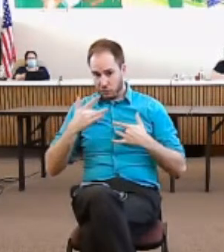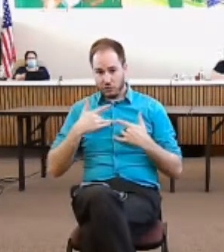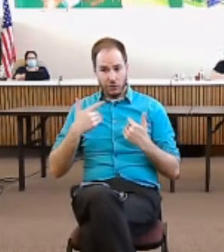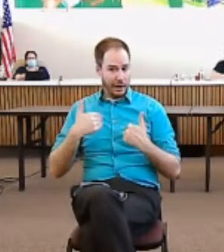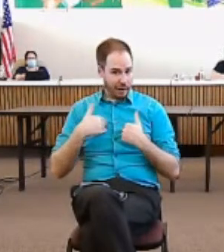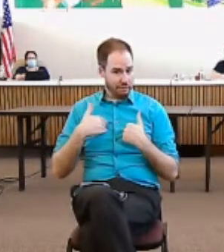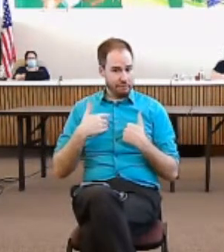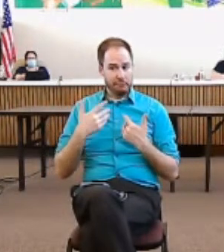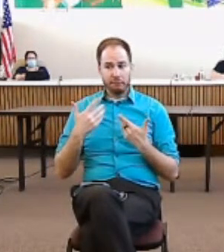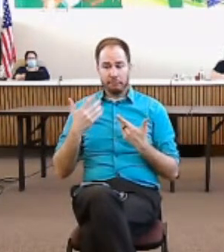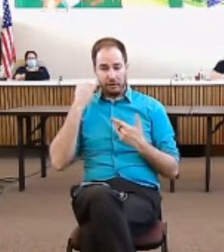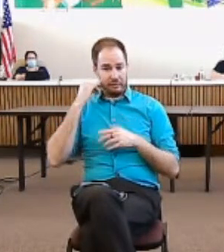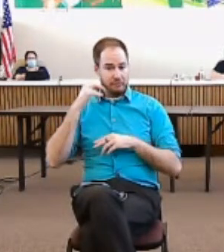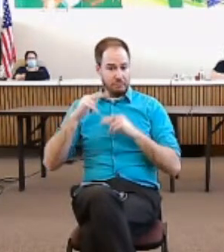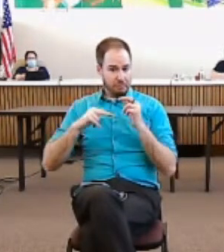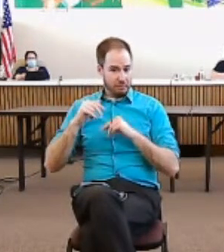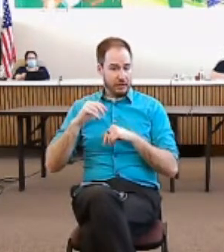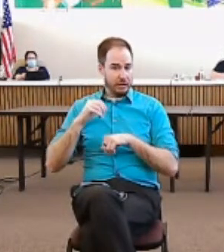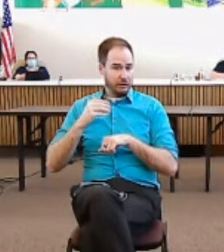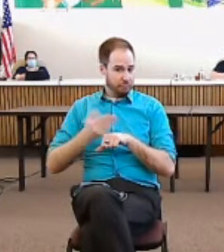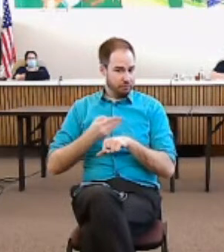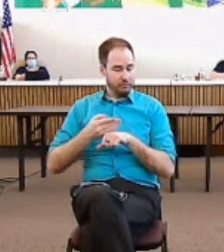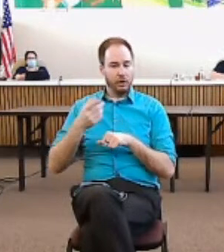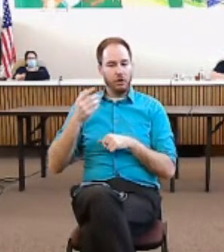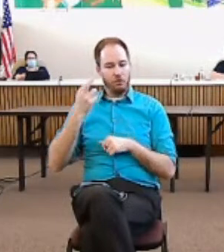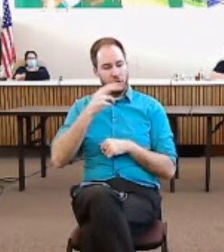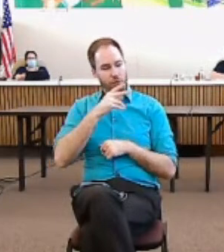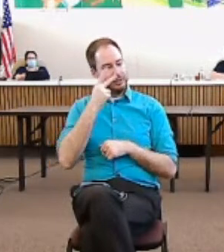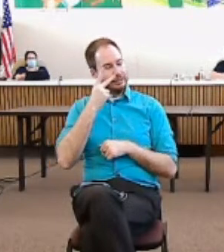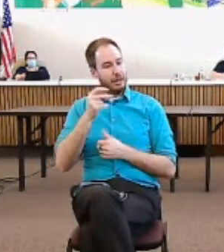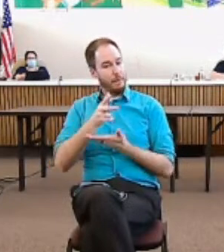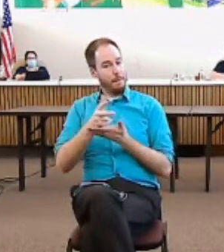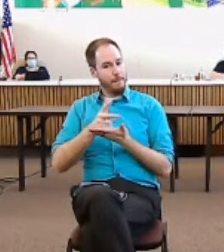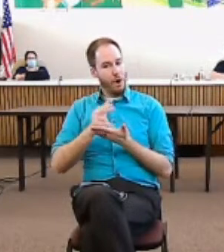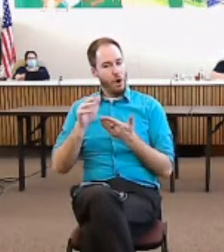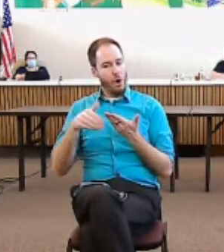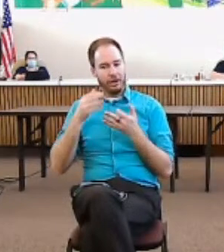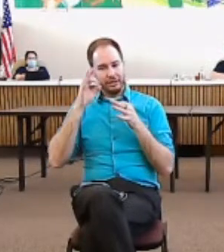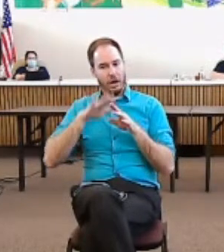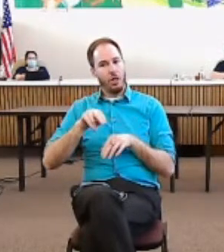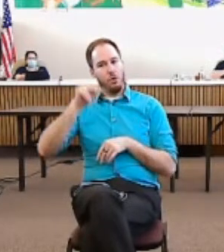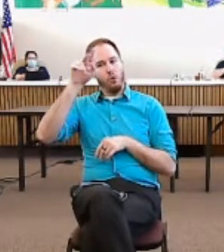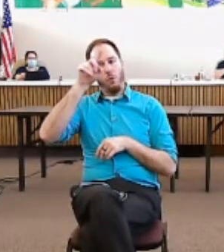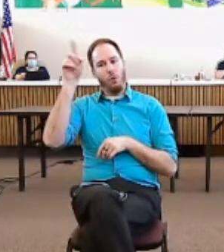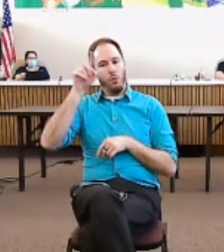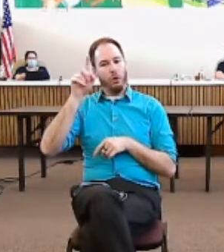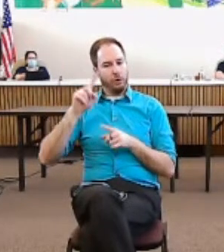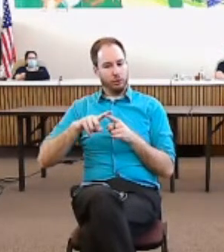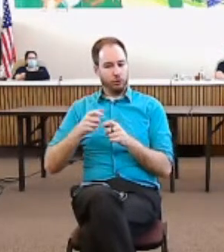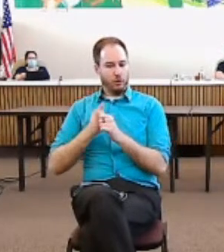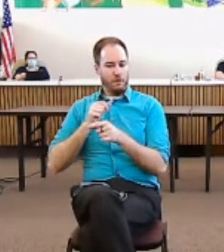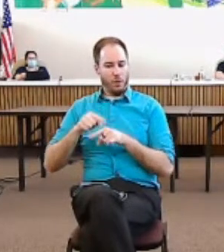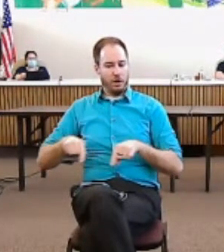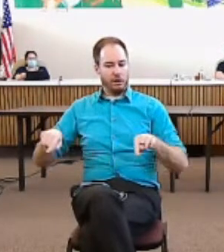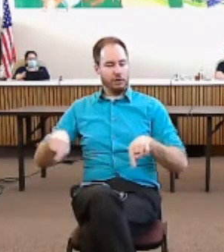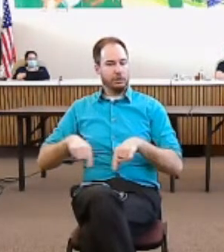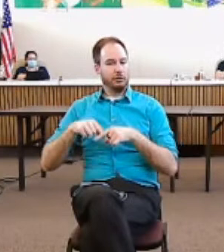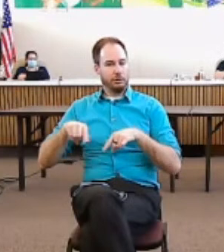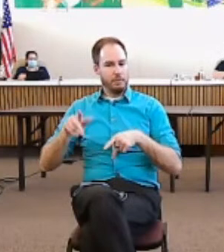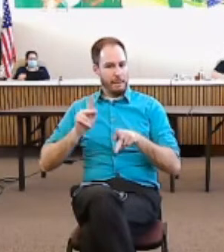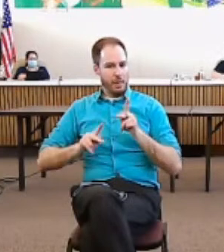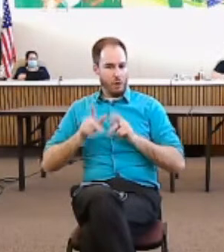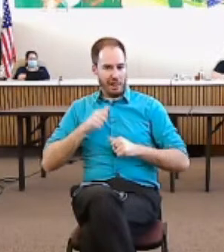to, build that into the plan. So that's one of the things why you'll see the parking is all on the far side of the